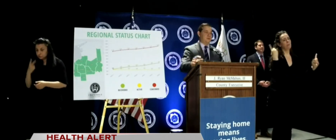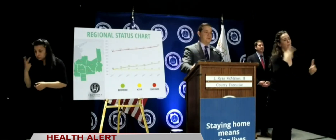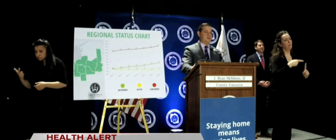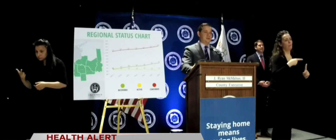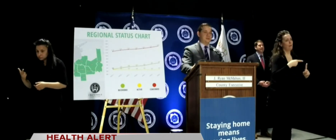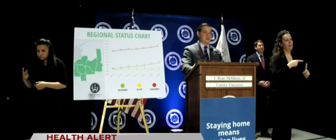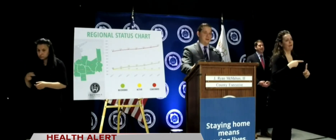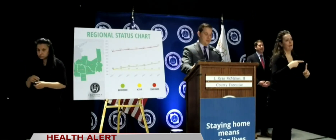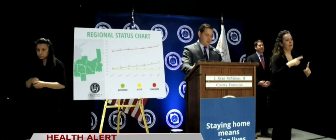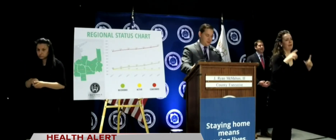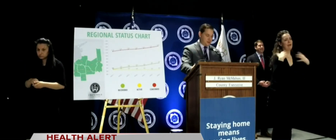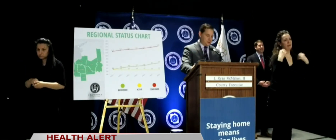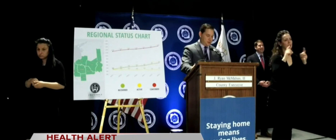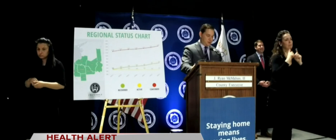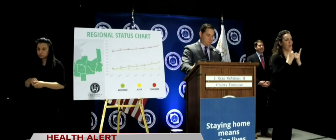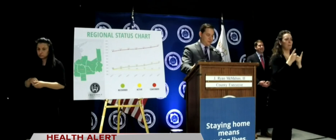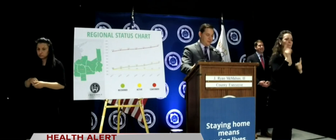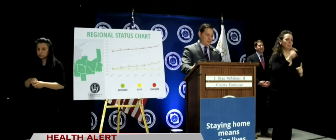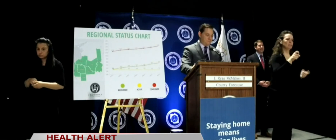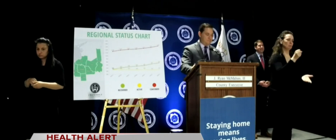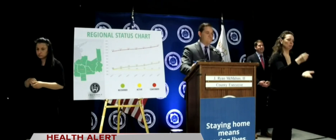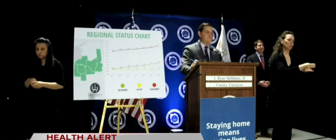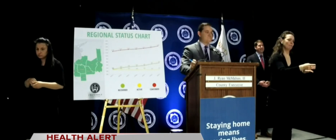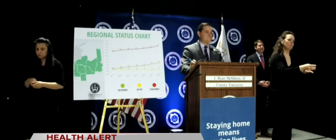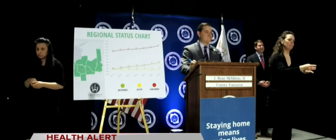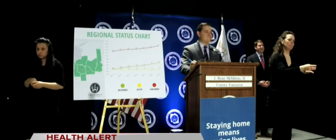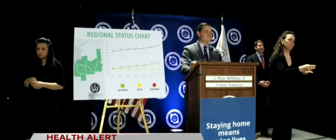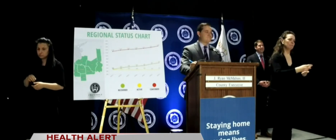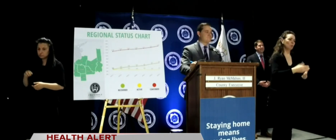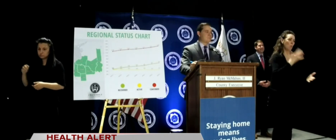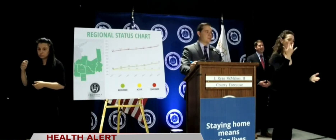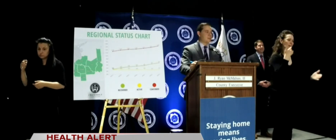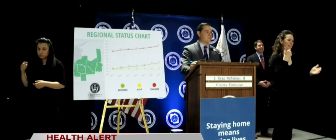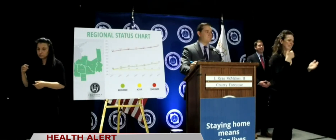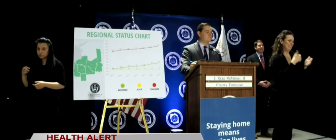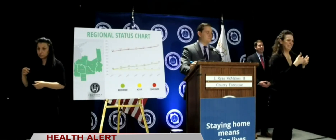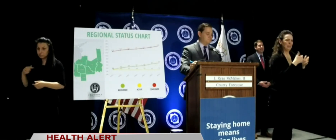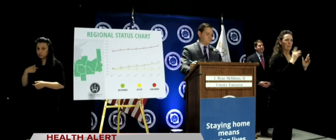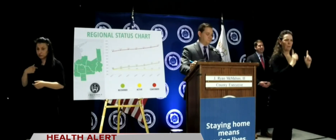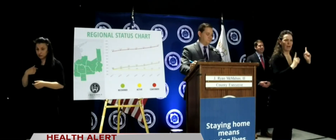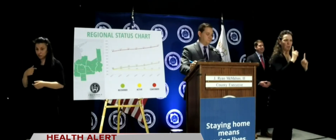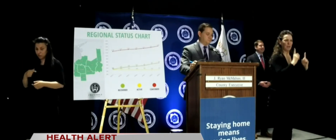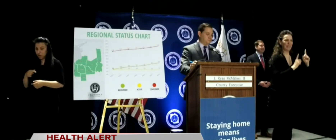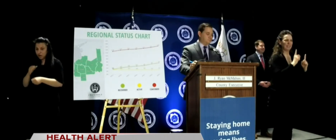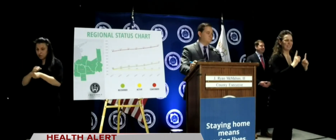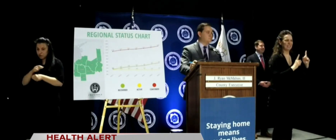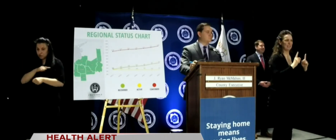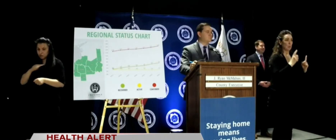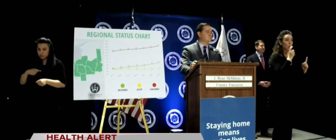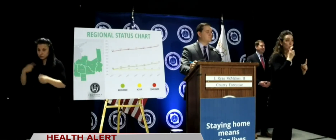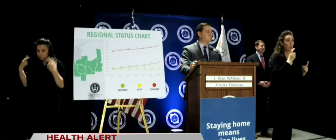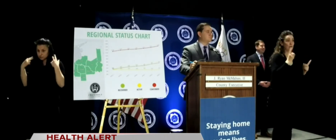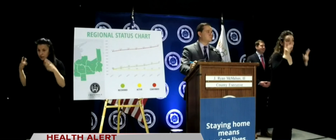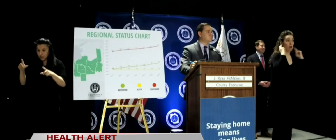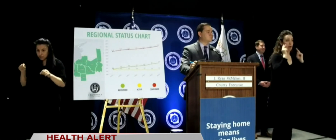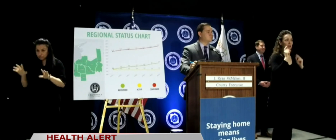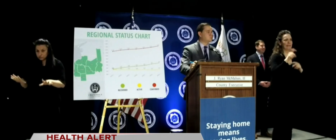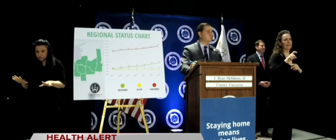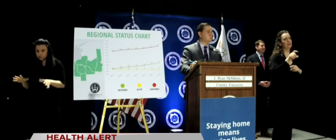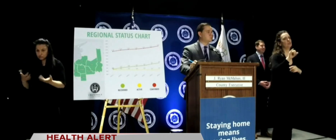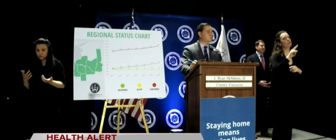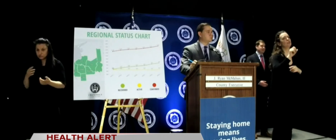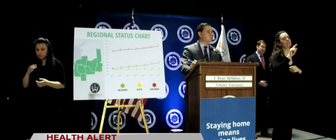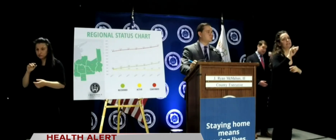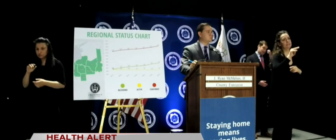you haven't seen Justin's hair, he needs a haircut big time. Brian, has Dr. Gupta had a chance to look at